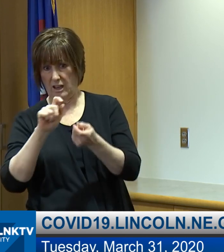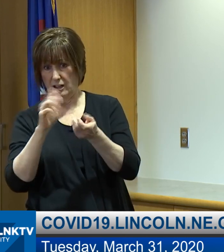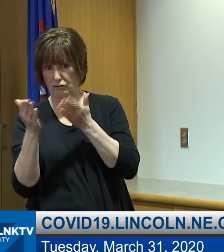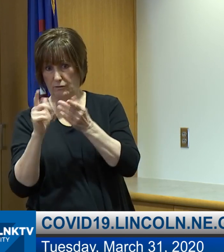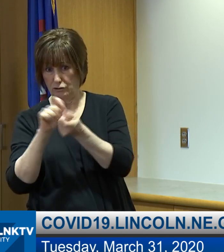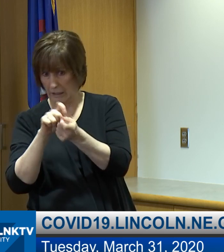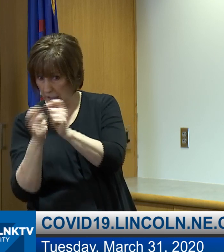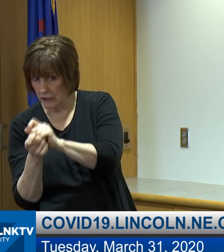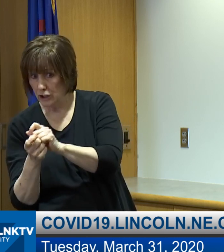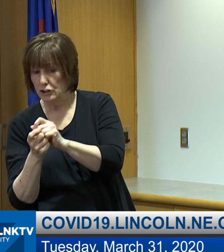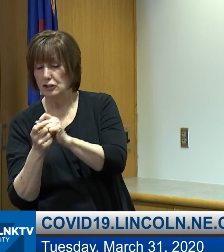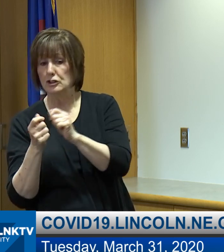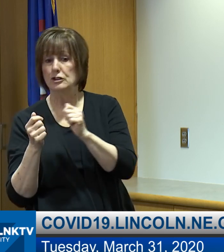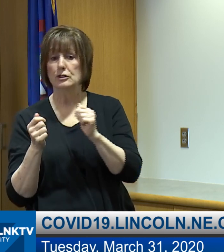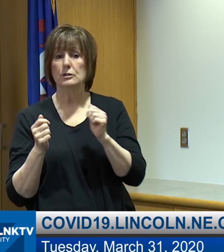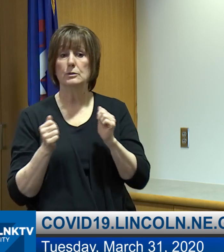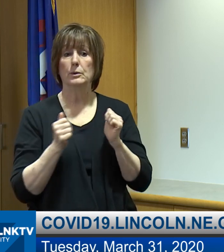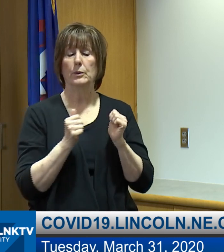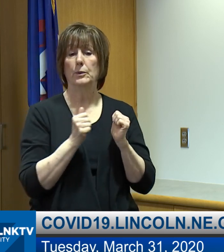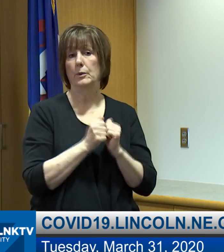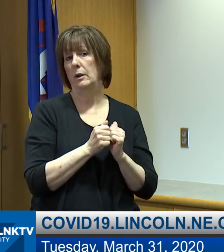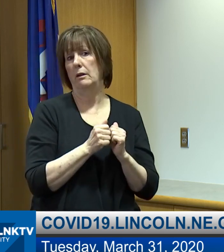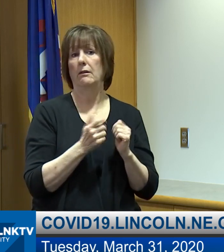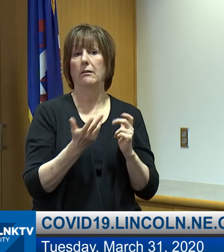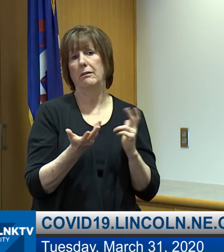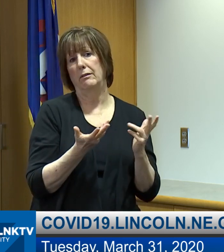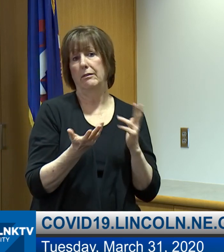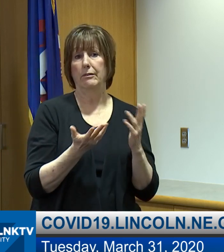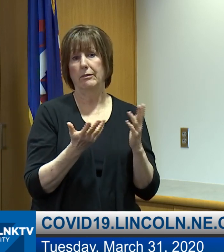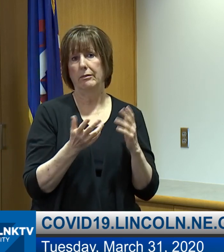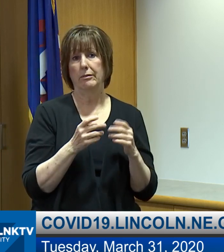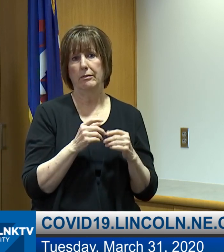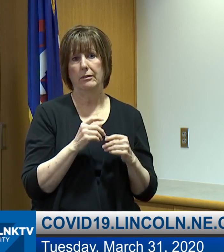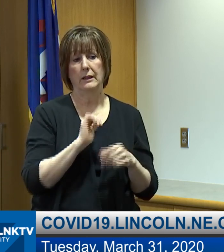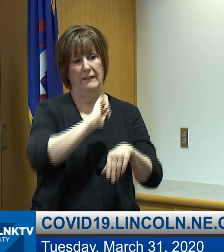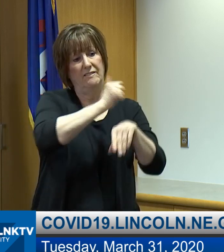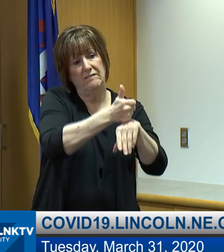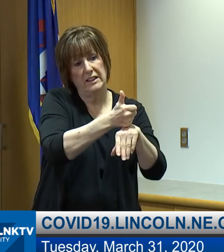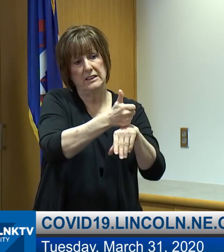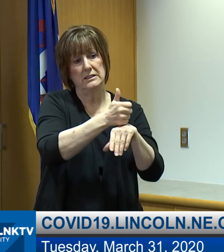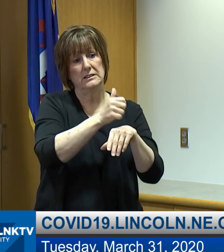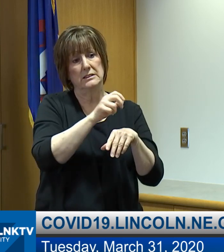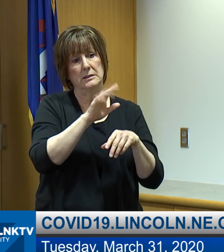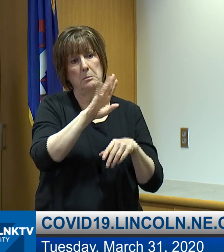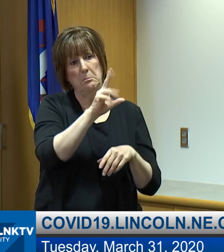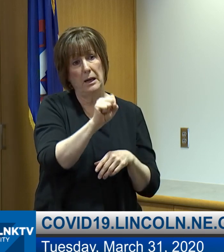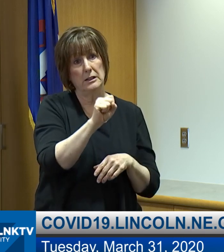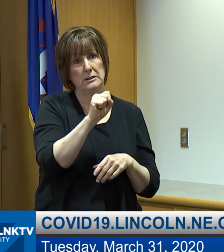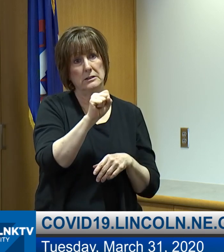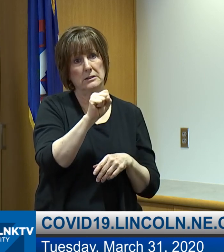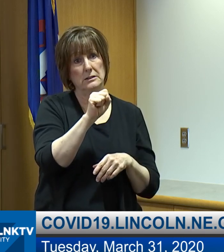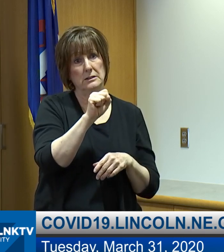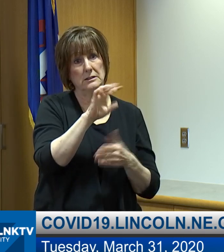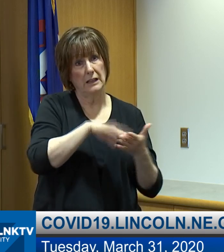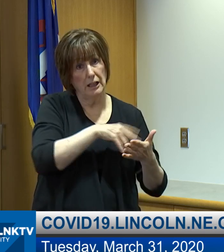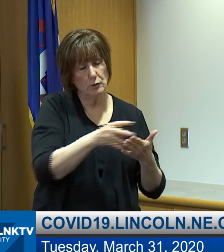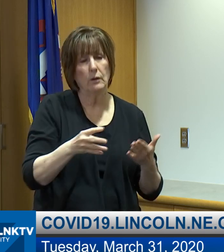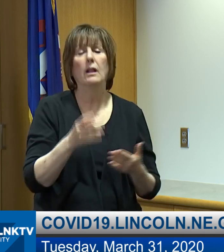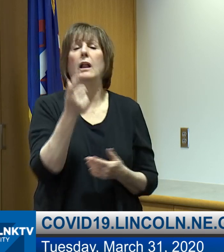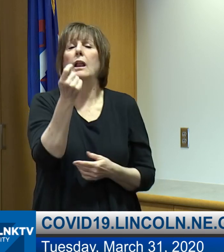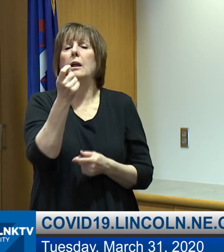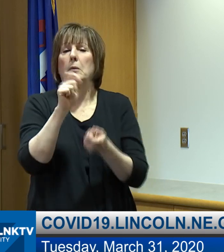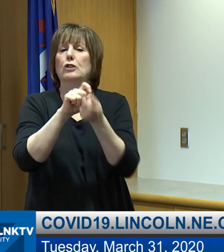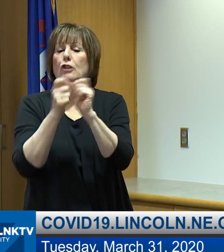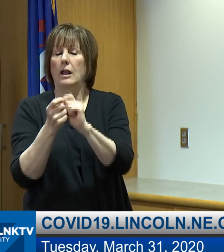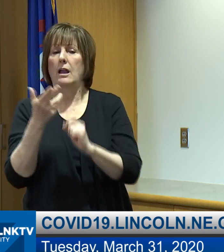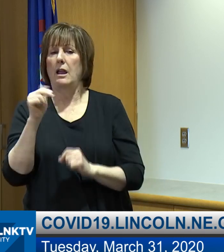change with the sort of fixed route schedules? There are slight changes to the handy